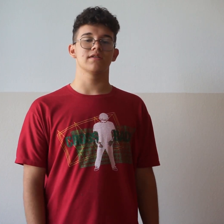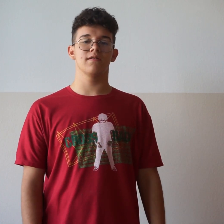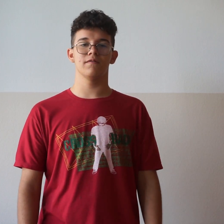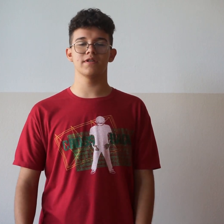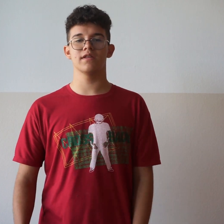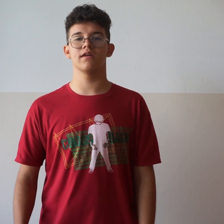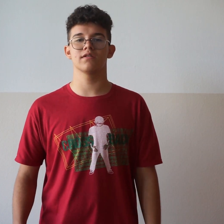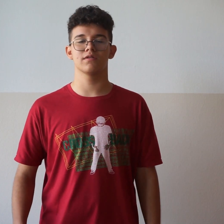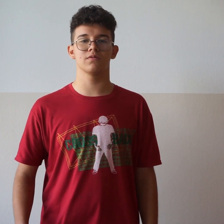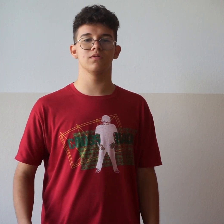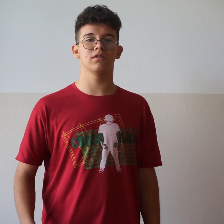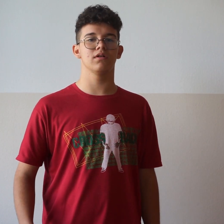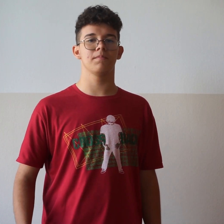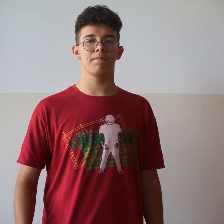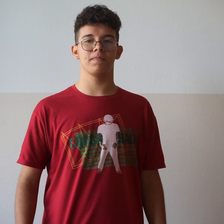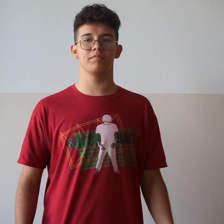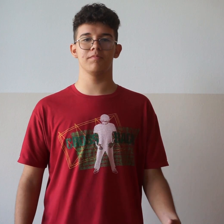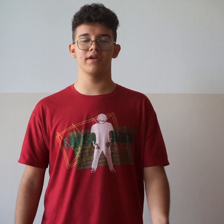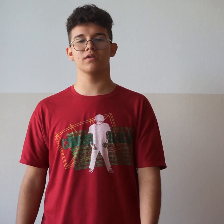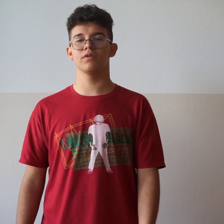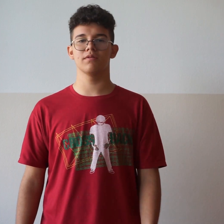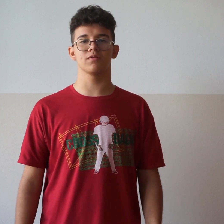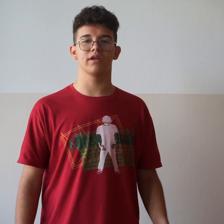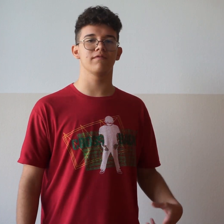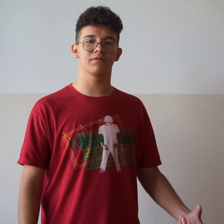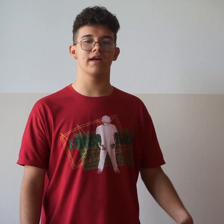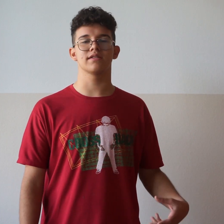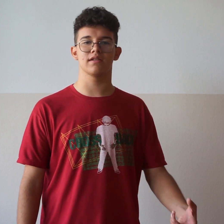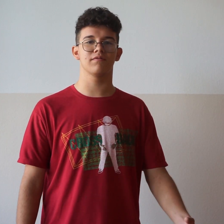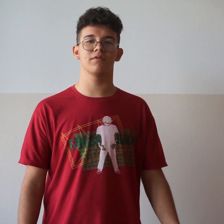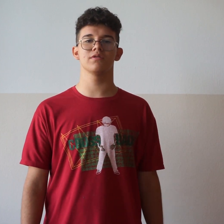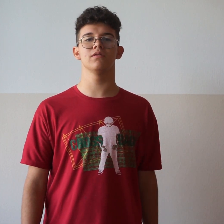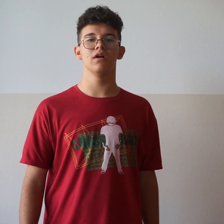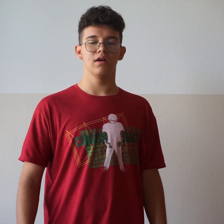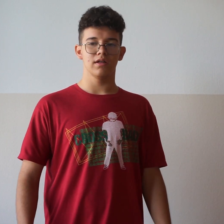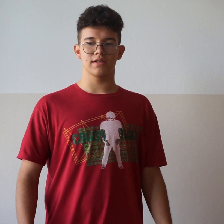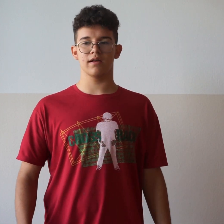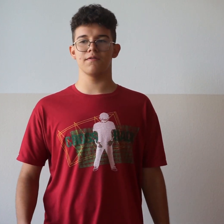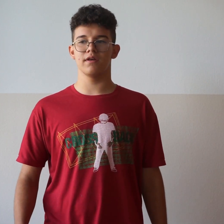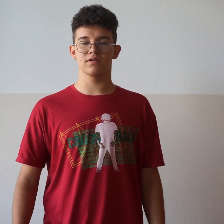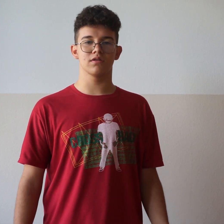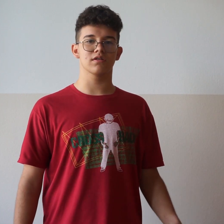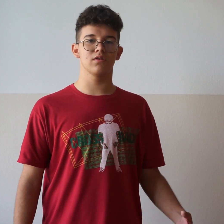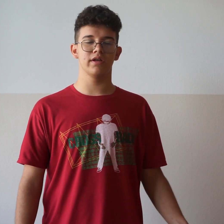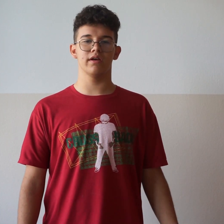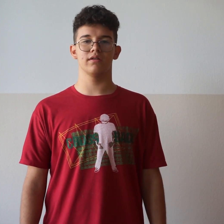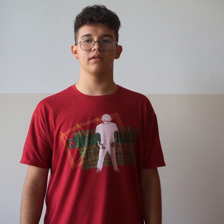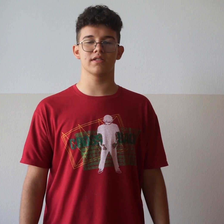The first thing is to be patient with them so they can feel relaxed and safe around you. The second thing is to talk slowly and in a simple